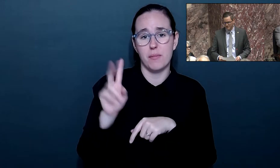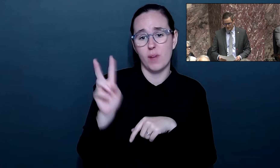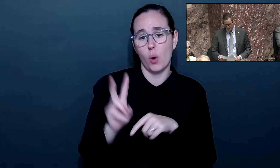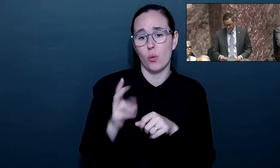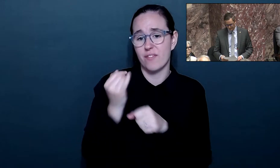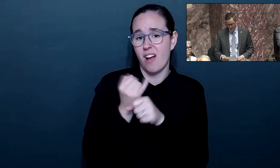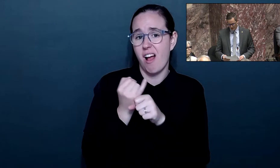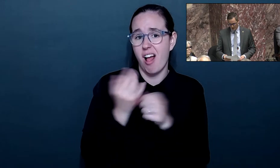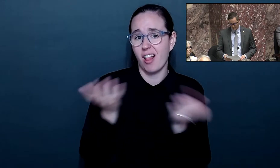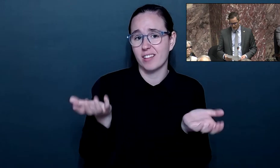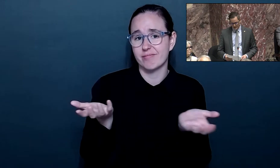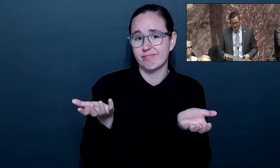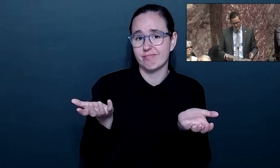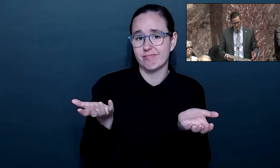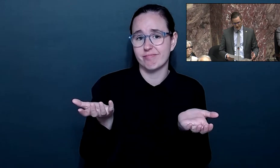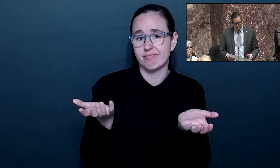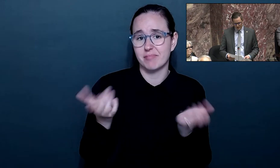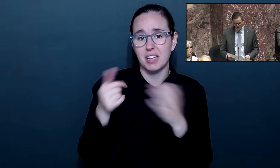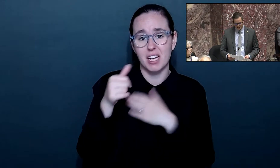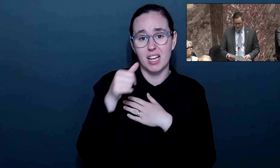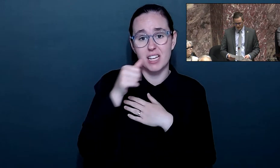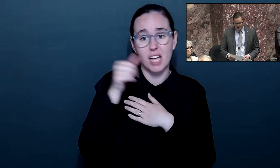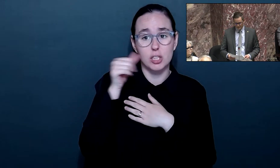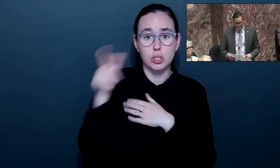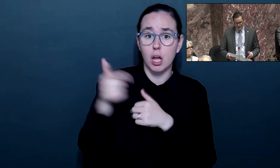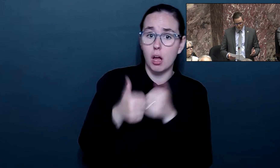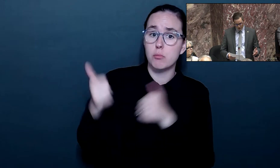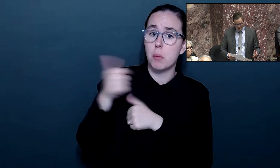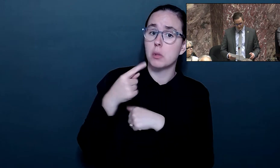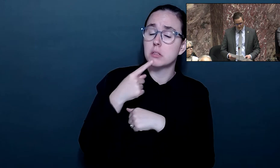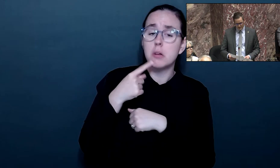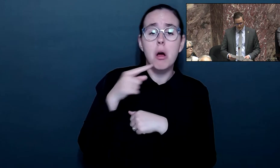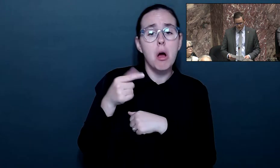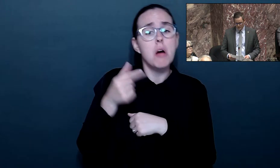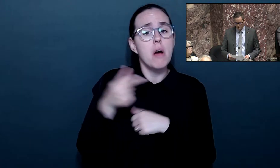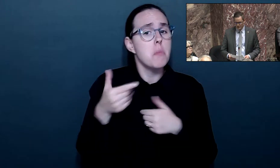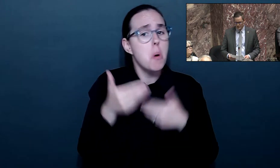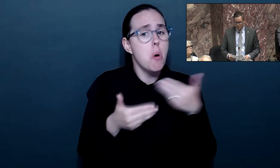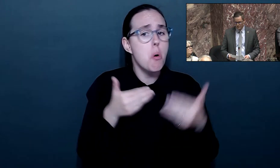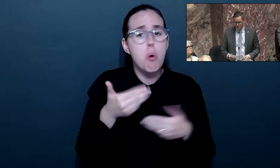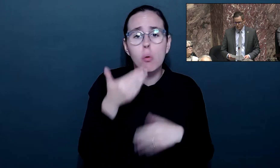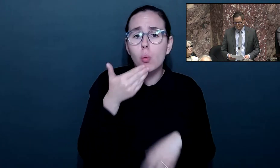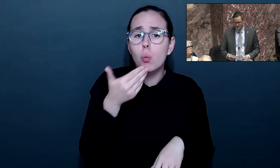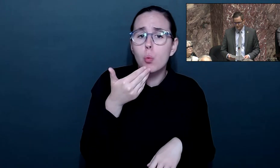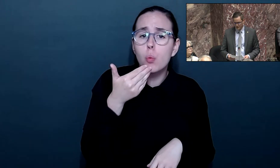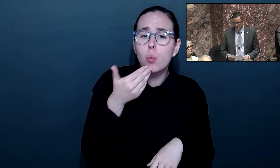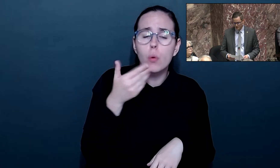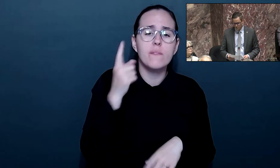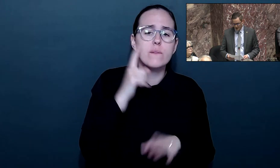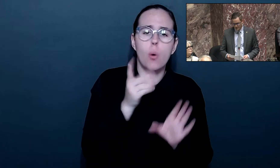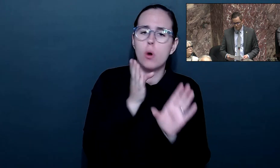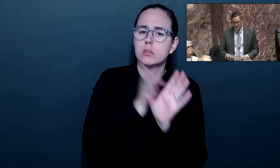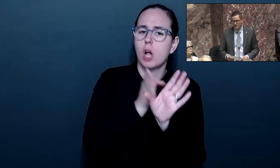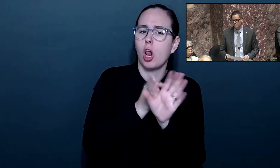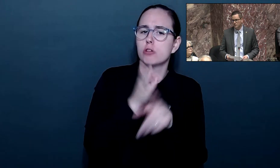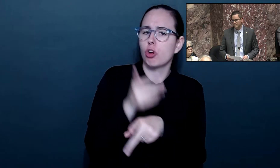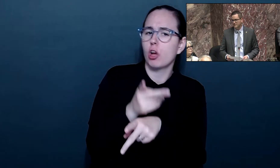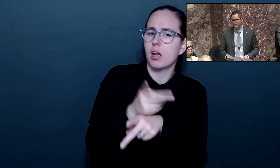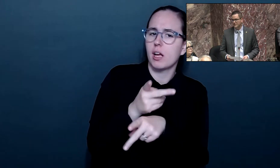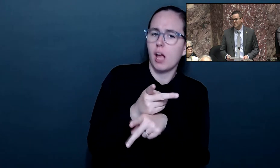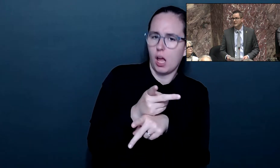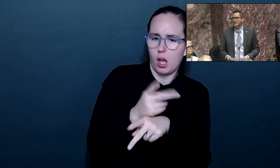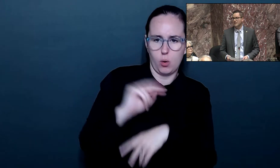northern BC. Yet today, patients in crisis continue to be released prematurely, directly risking